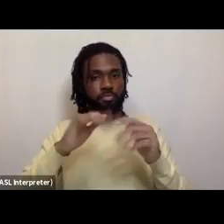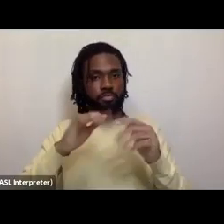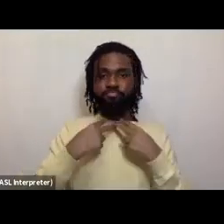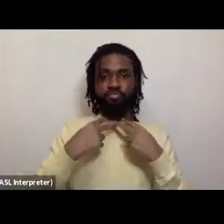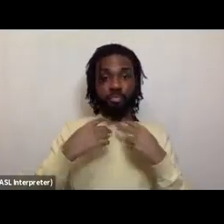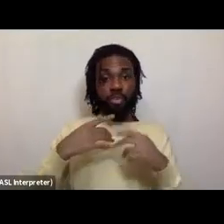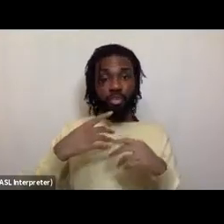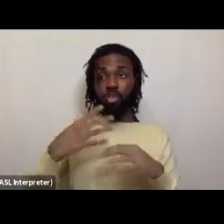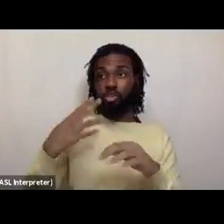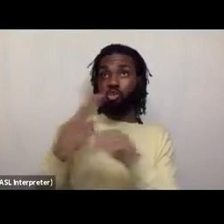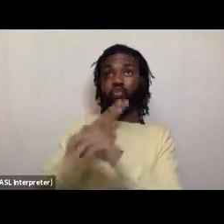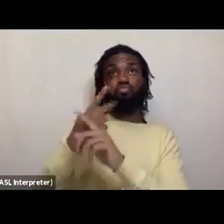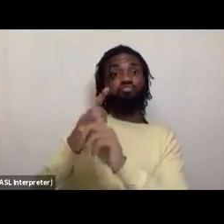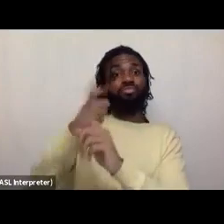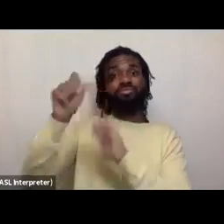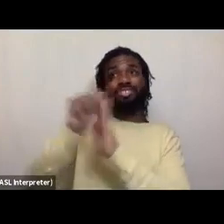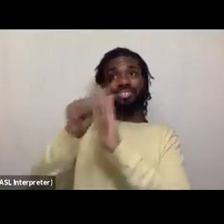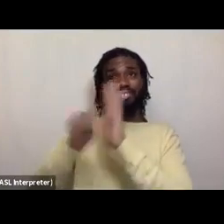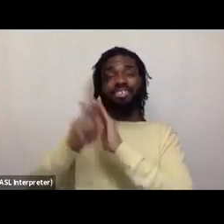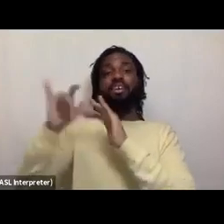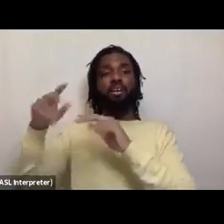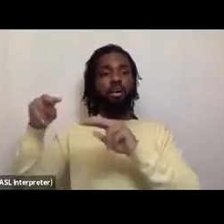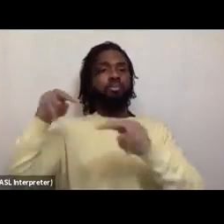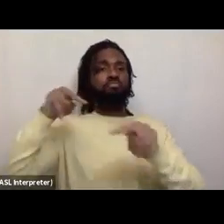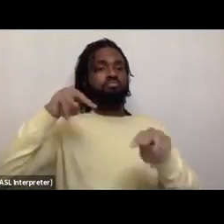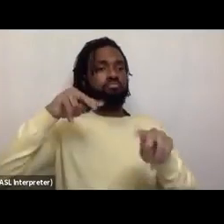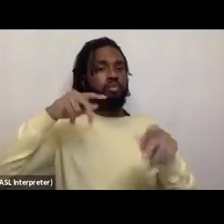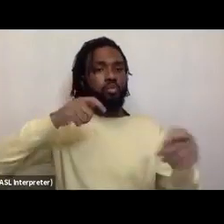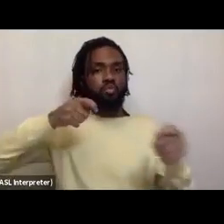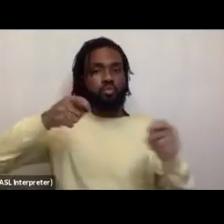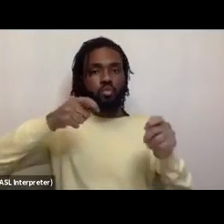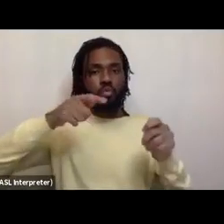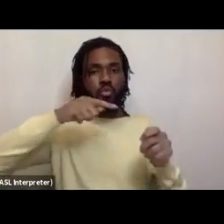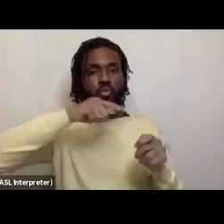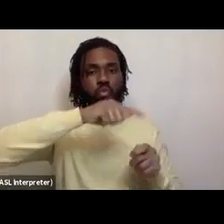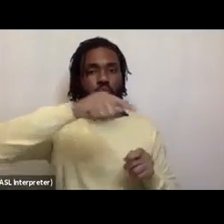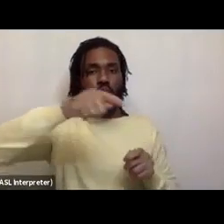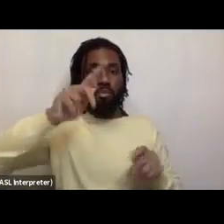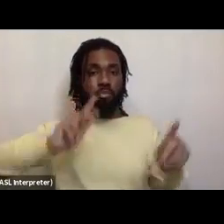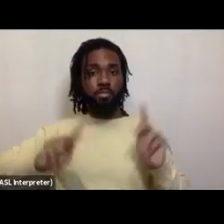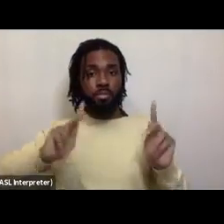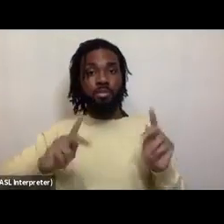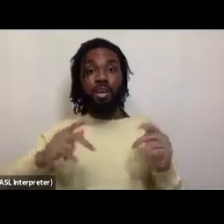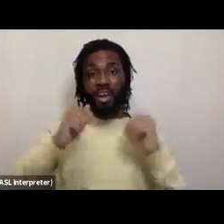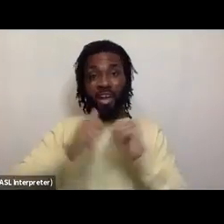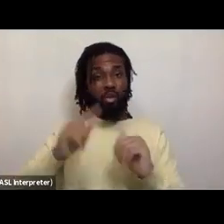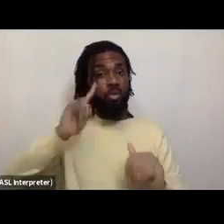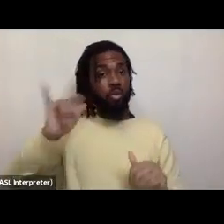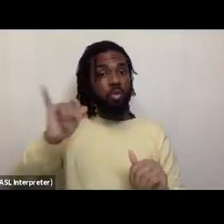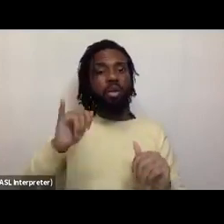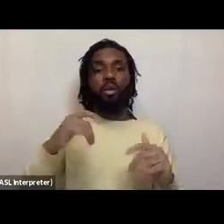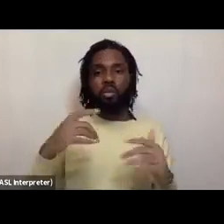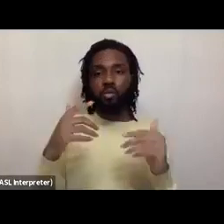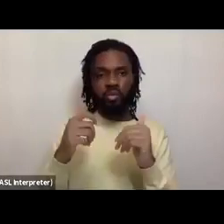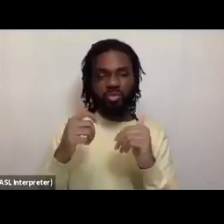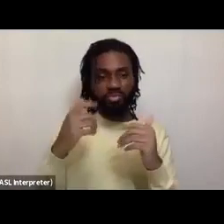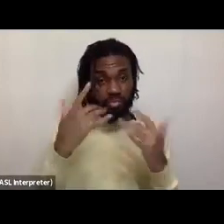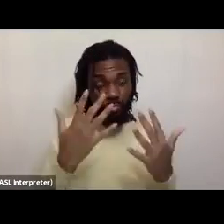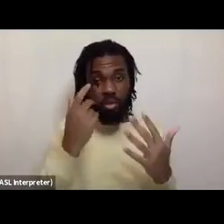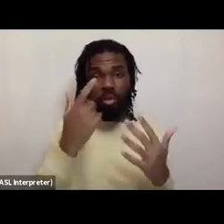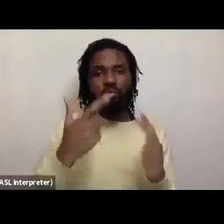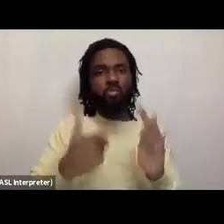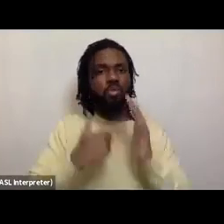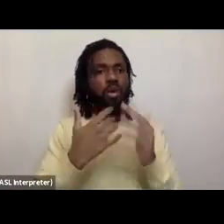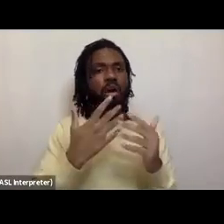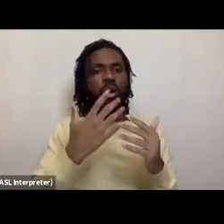to exert control over those people. And the way that shows up is in how much invasive information